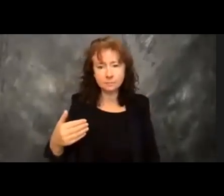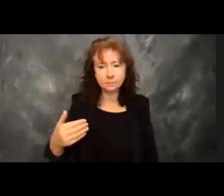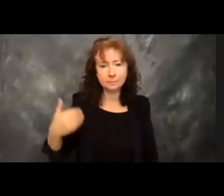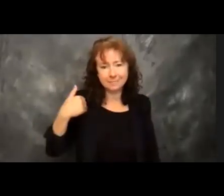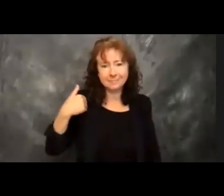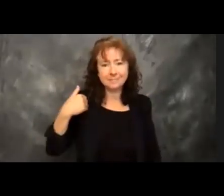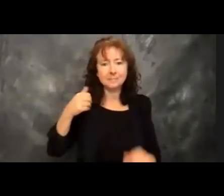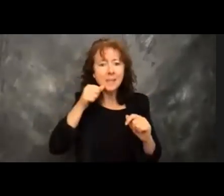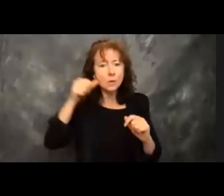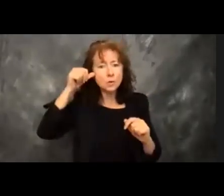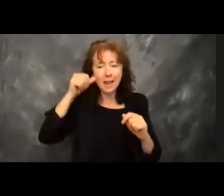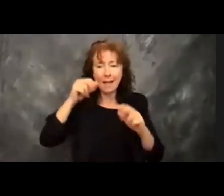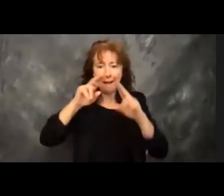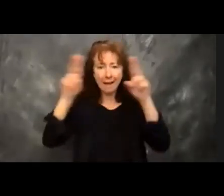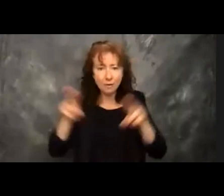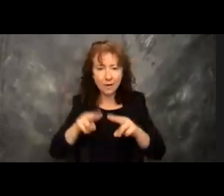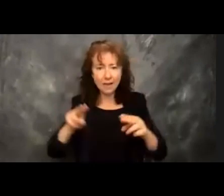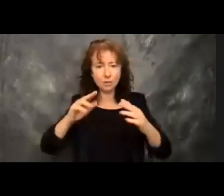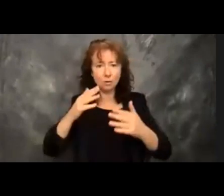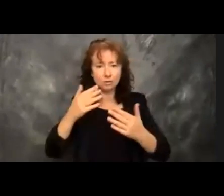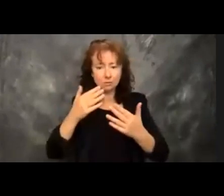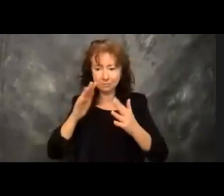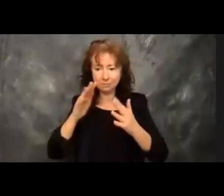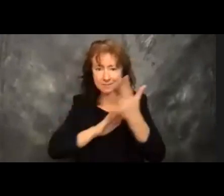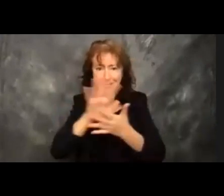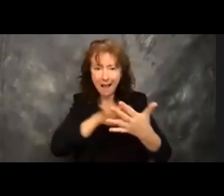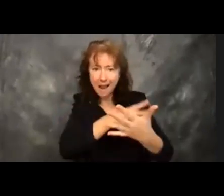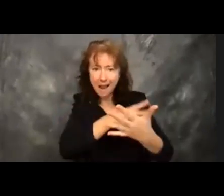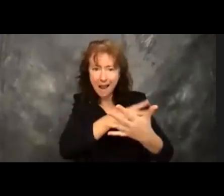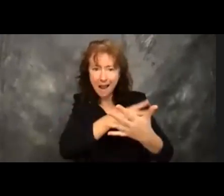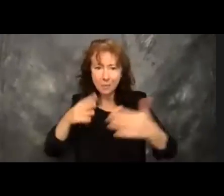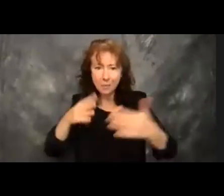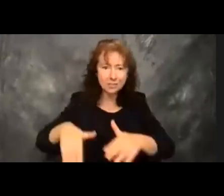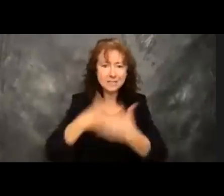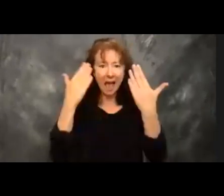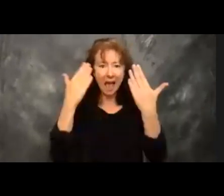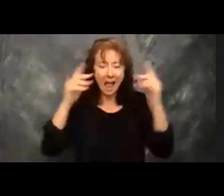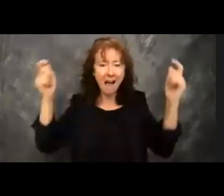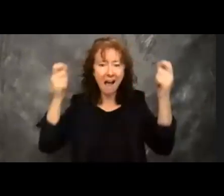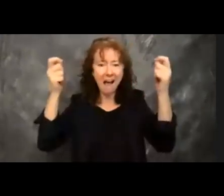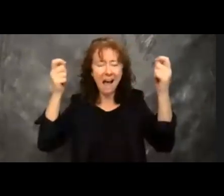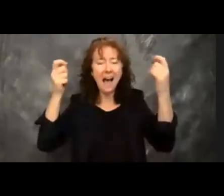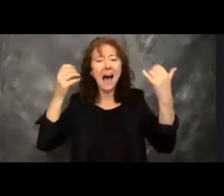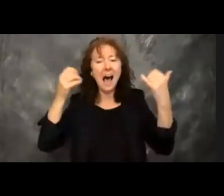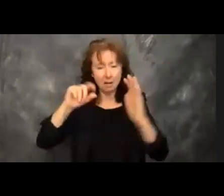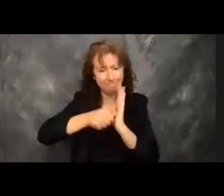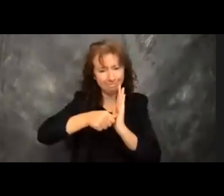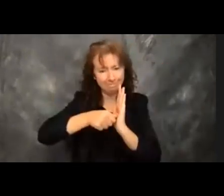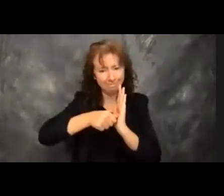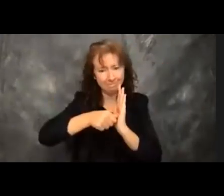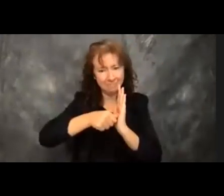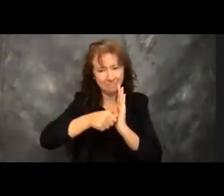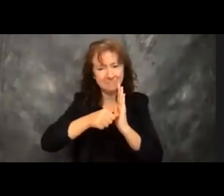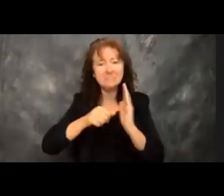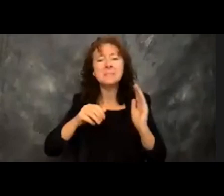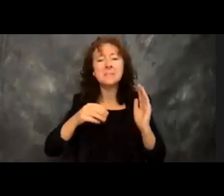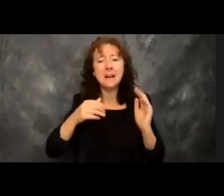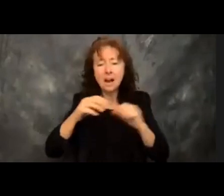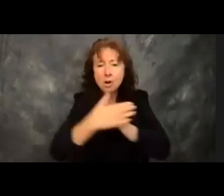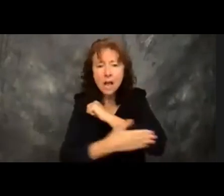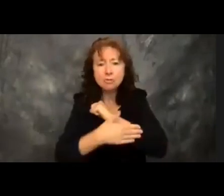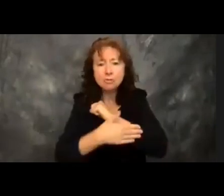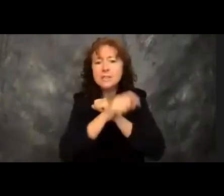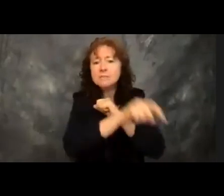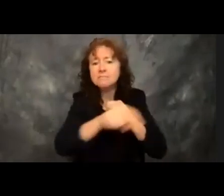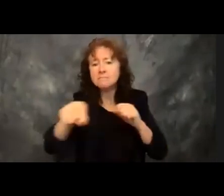Sign Language Day. He does realize that all countries have problems, and he stressed that